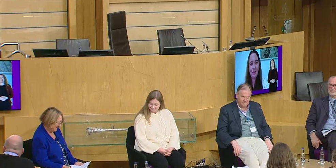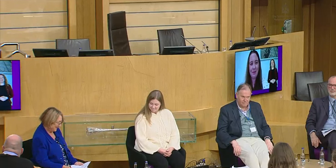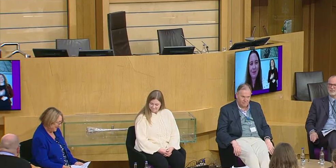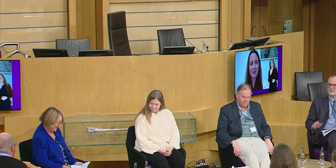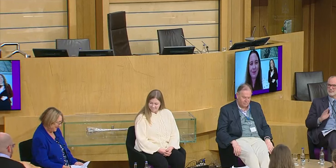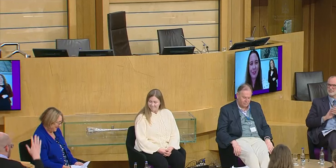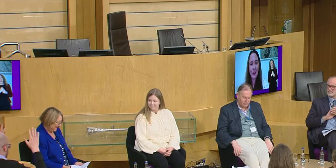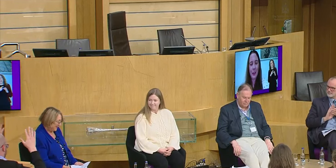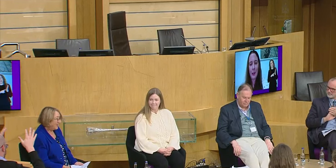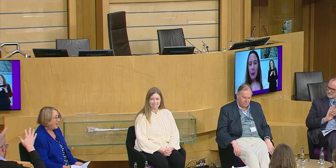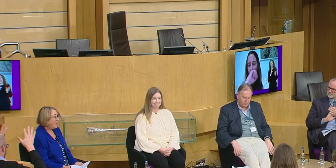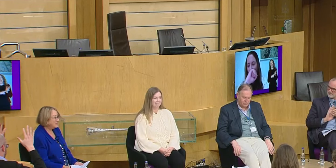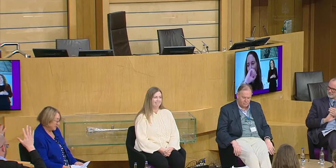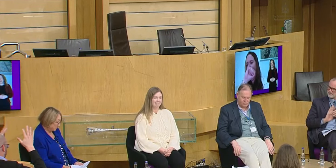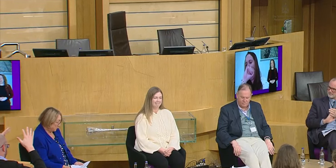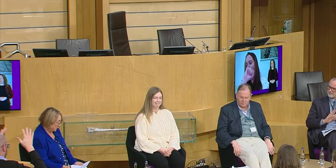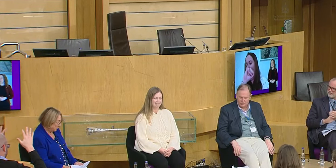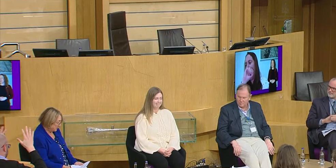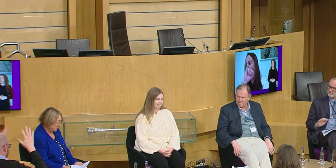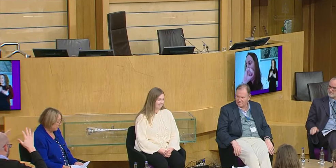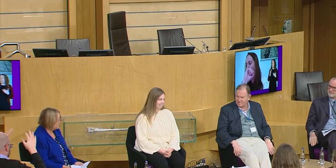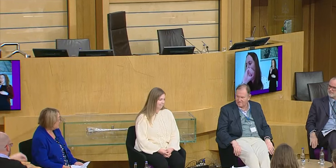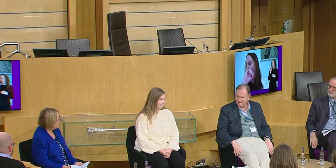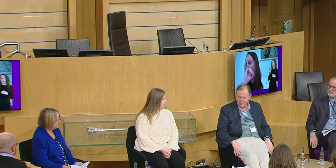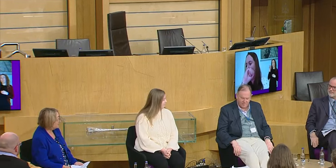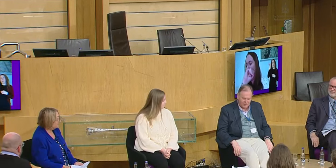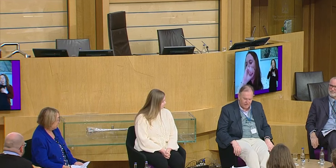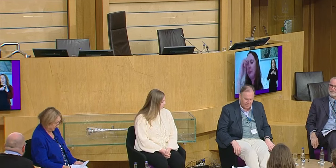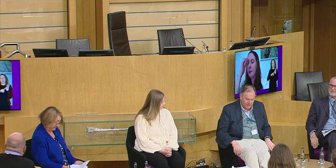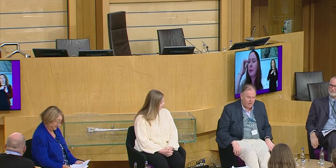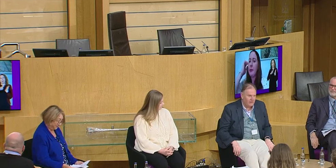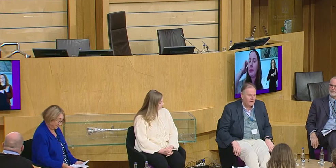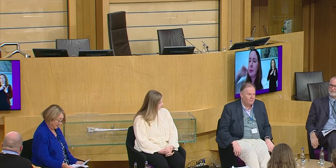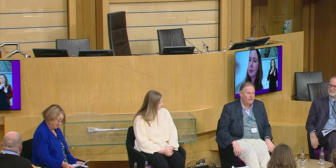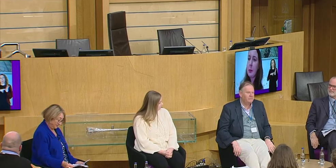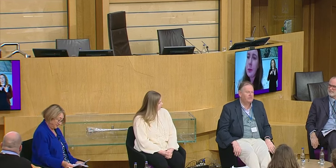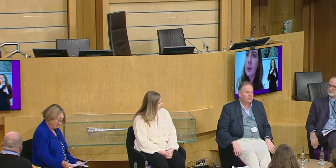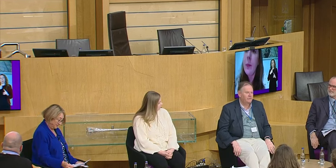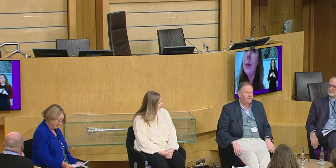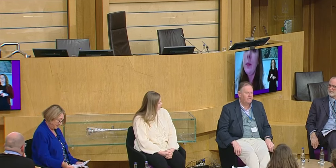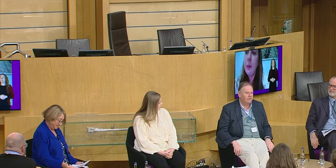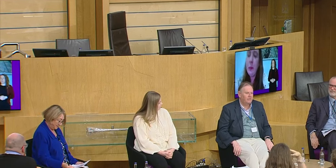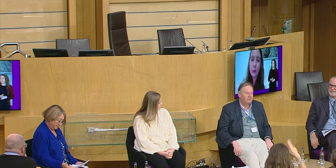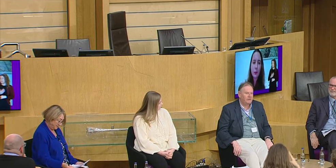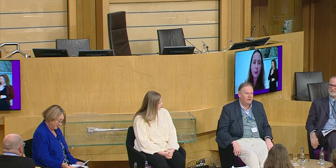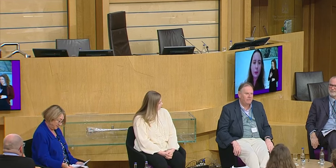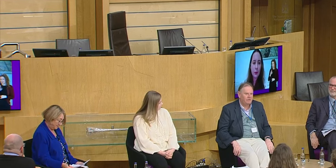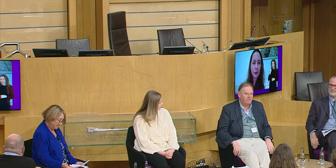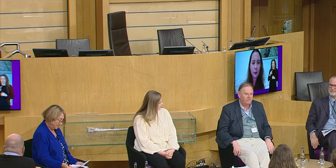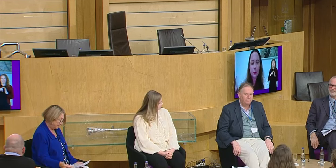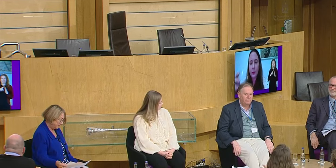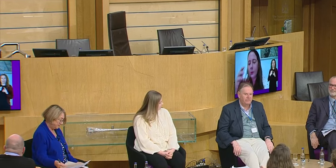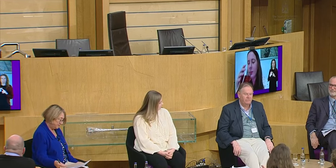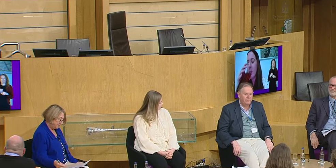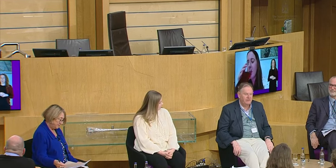Gillian. And I now call Councillor Alan Knox. Alan. My name is Councillor Alan Knox. I'm